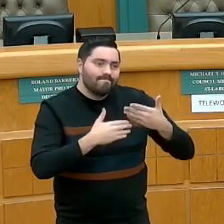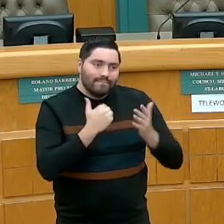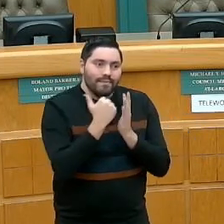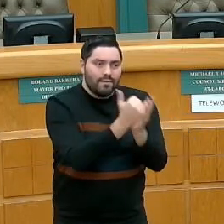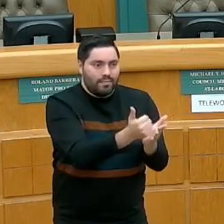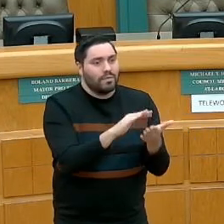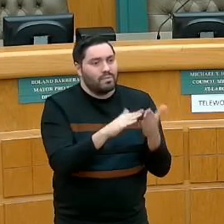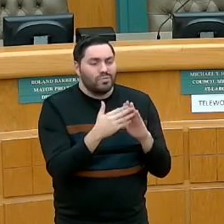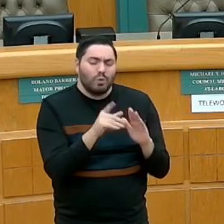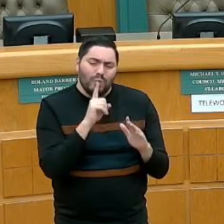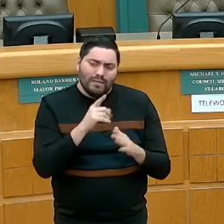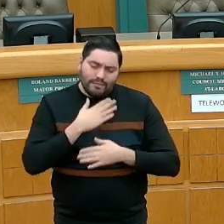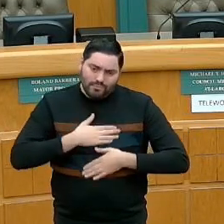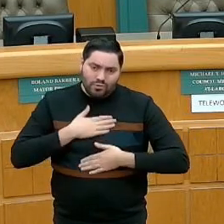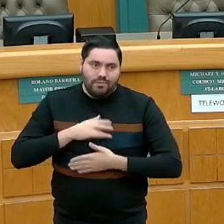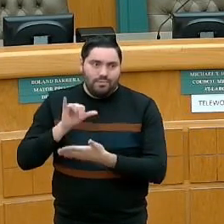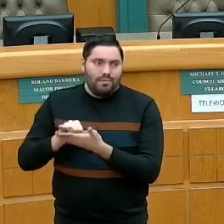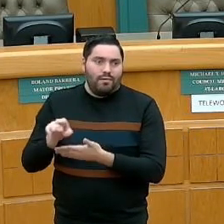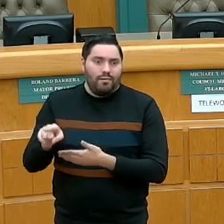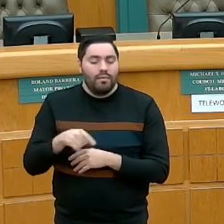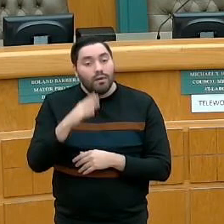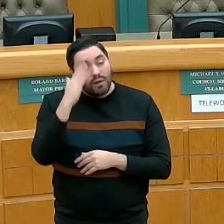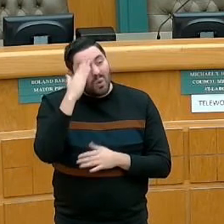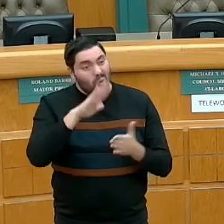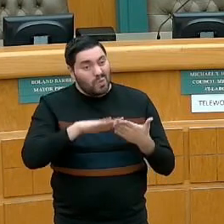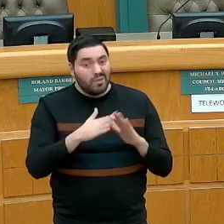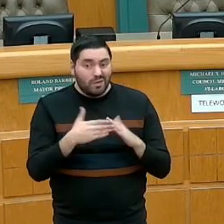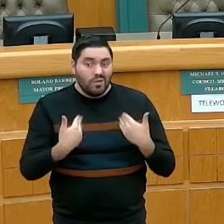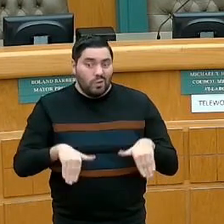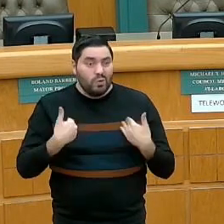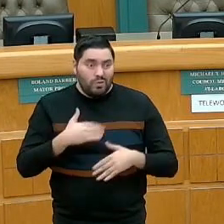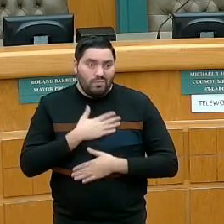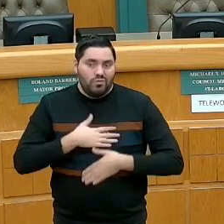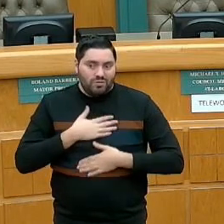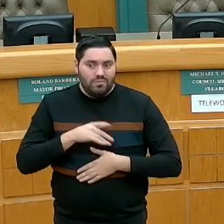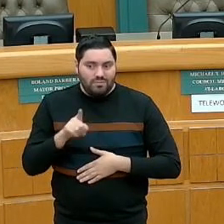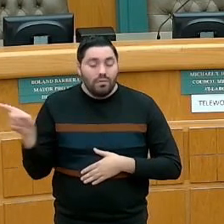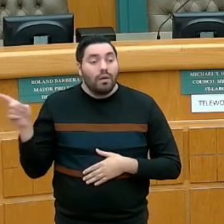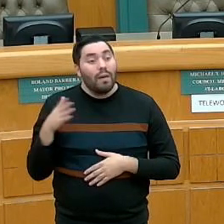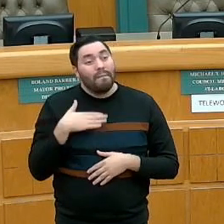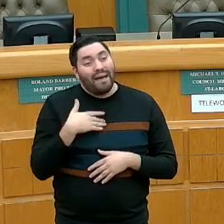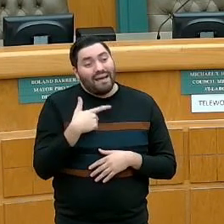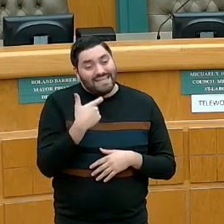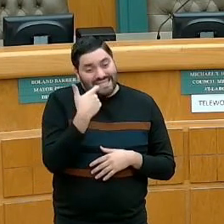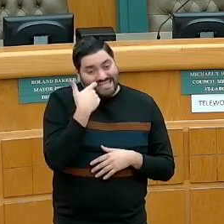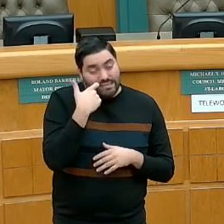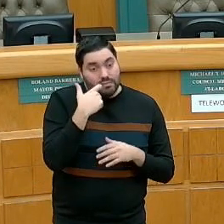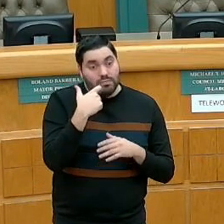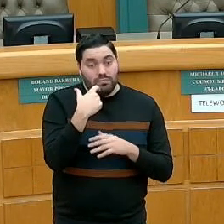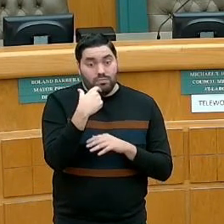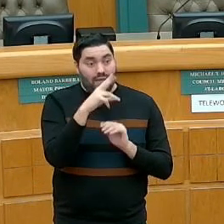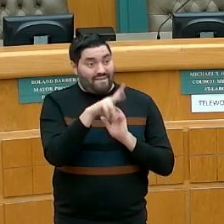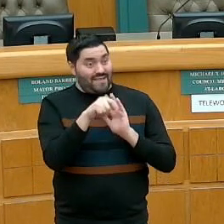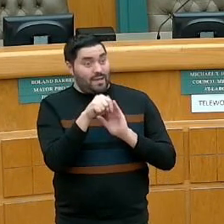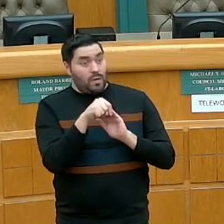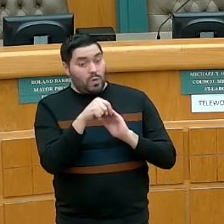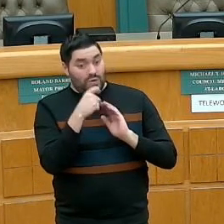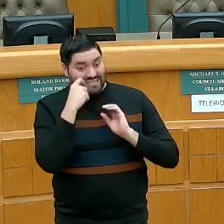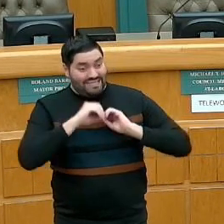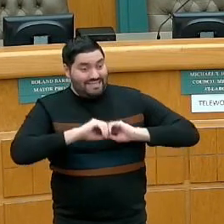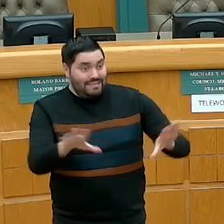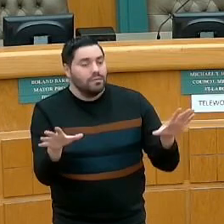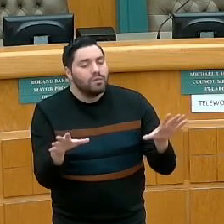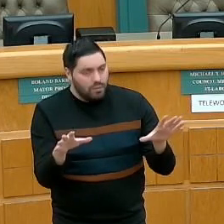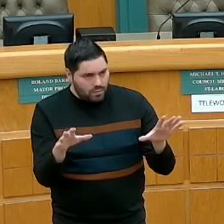extremely appreciative of that. I know the community is, and my message and video that was shared today is